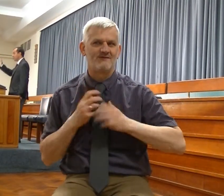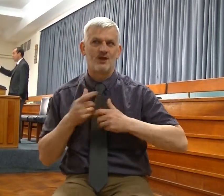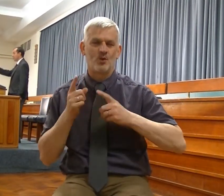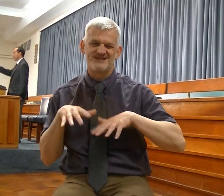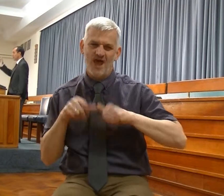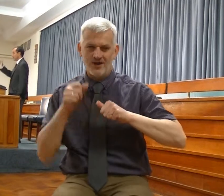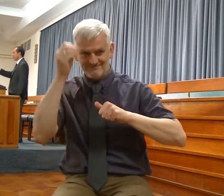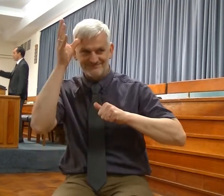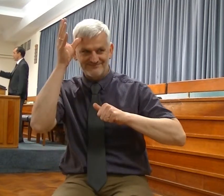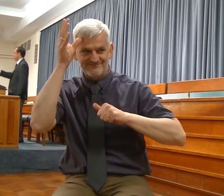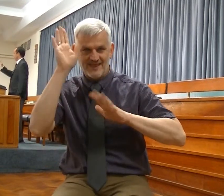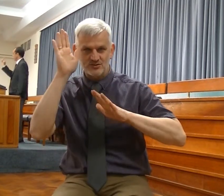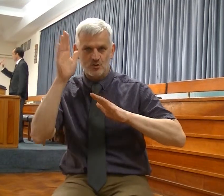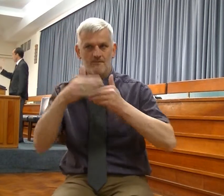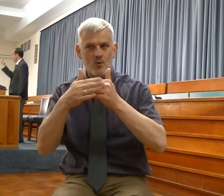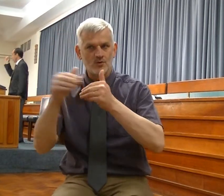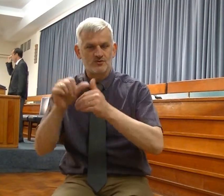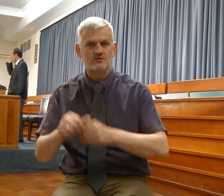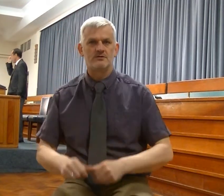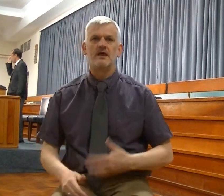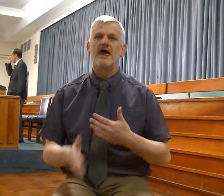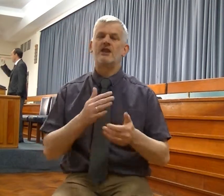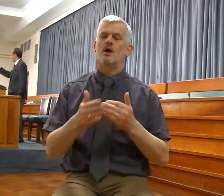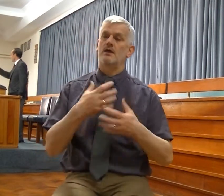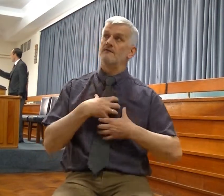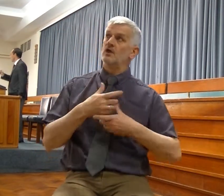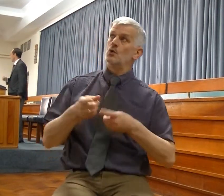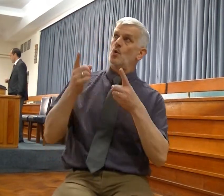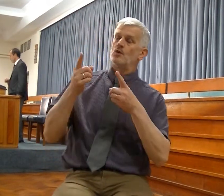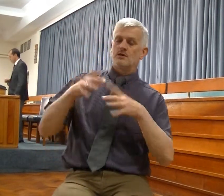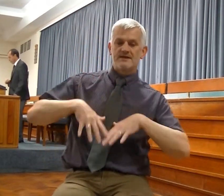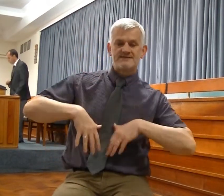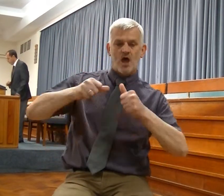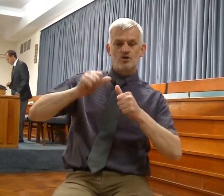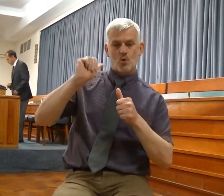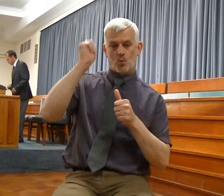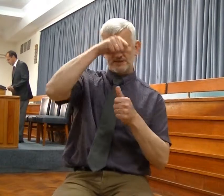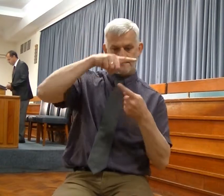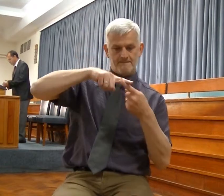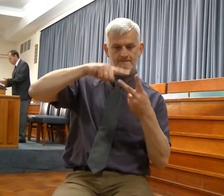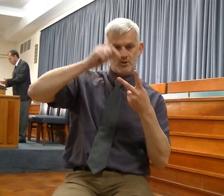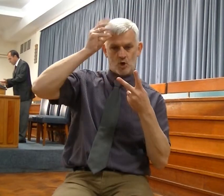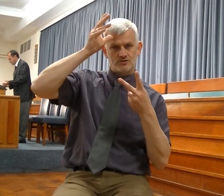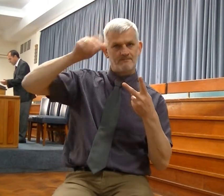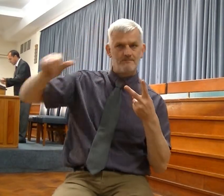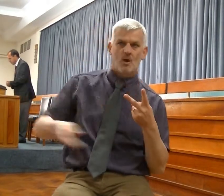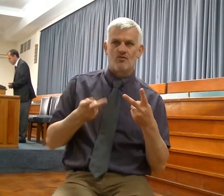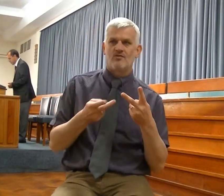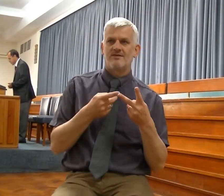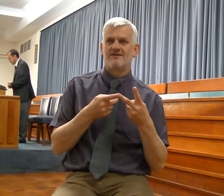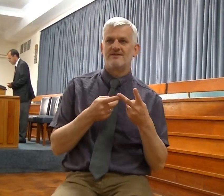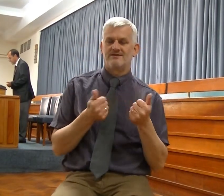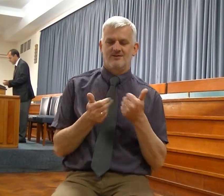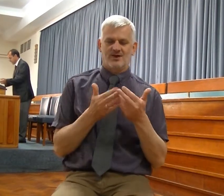more. But the fear of the Lord is the beginning of wisdom. It is also the beginning of knowledge. So we